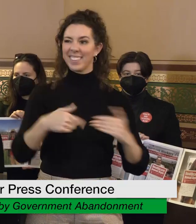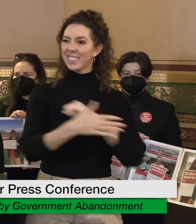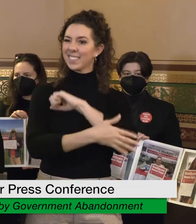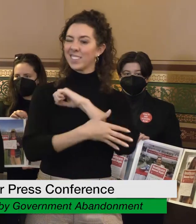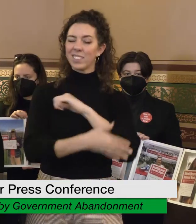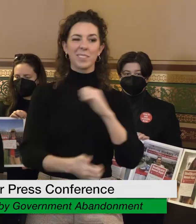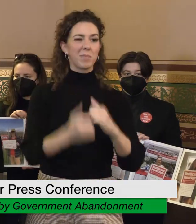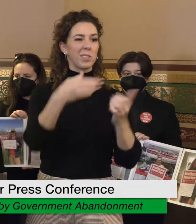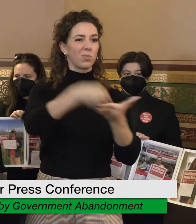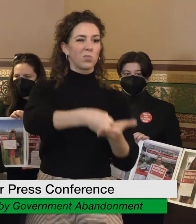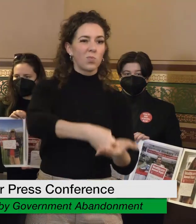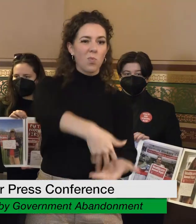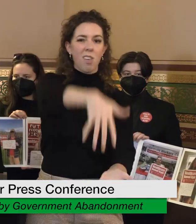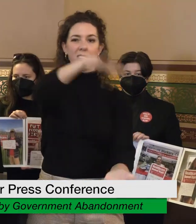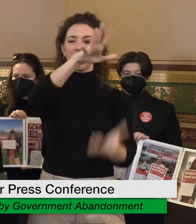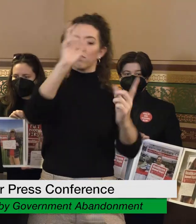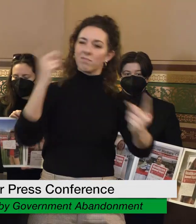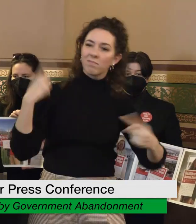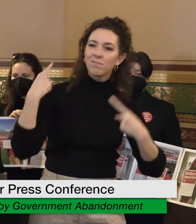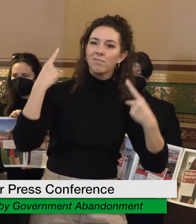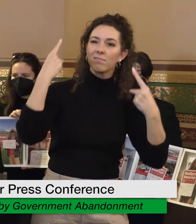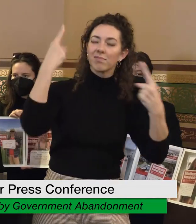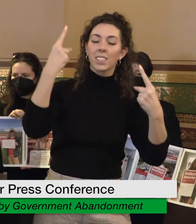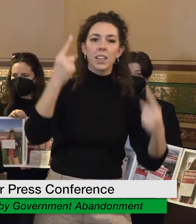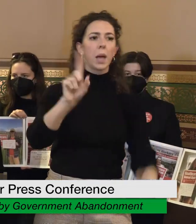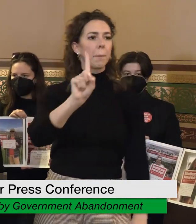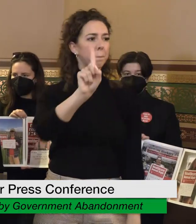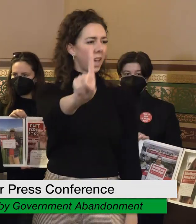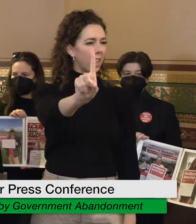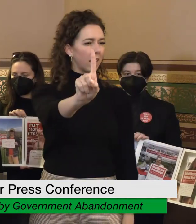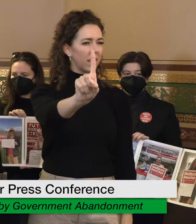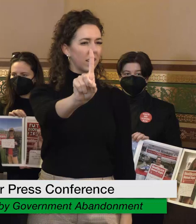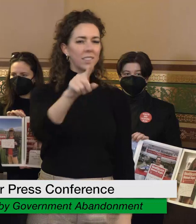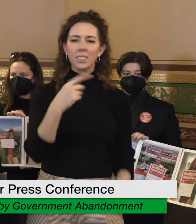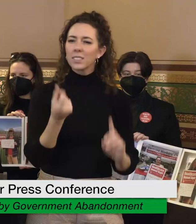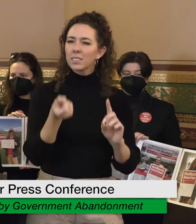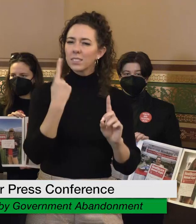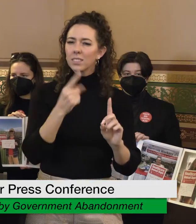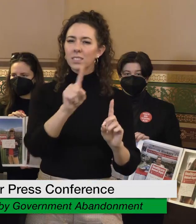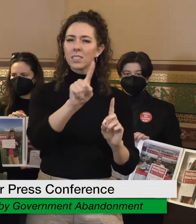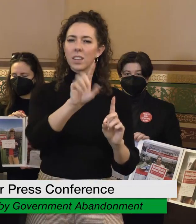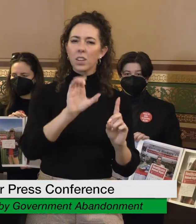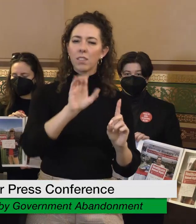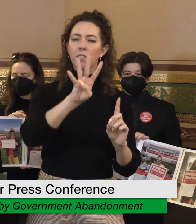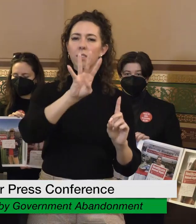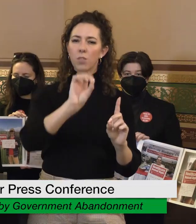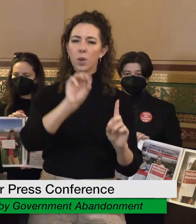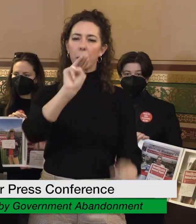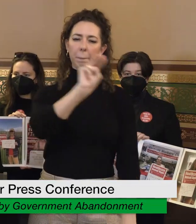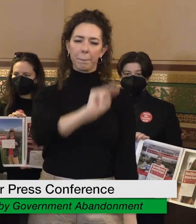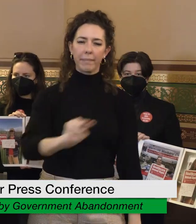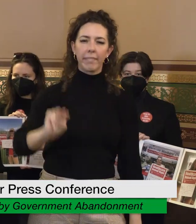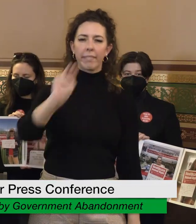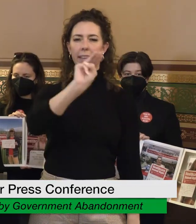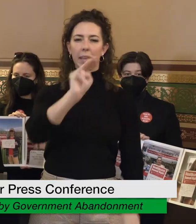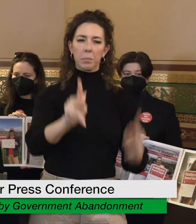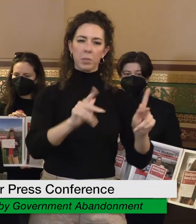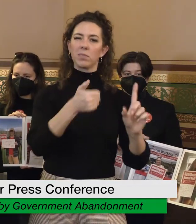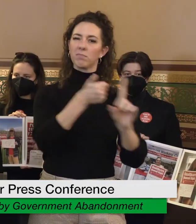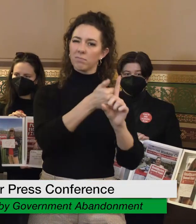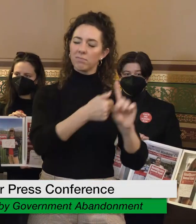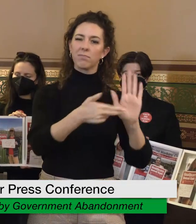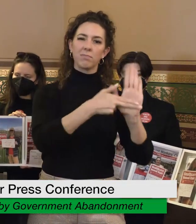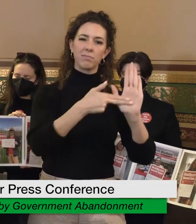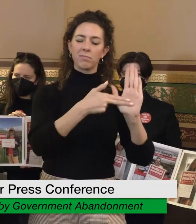country in human history, and yet there are 140 million poor and low-wealth people in the